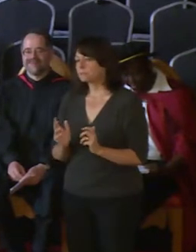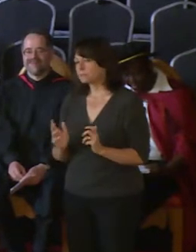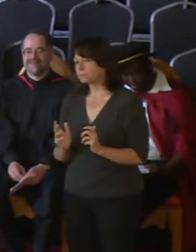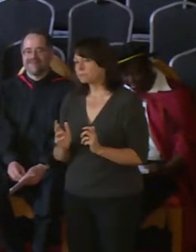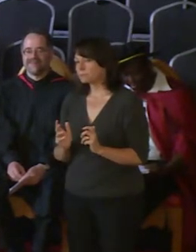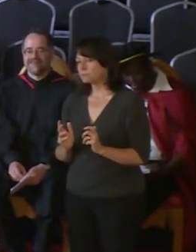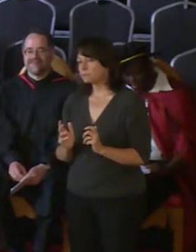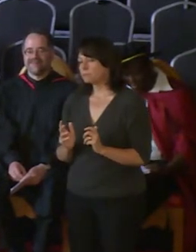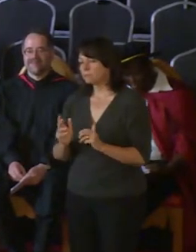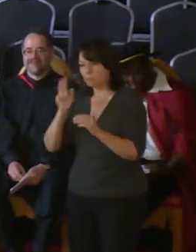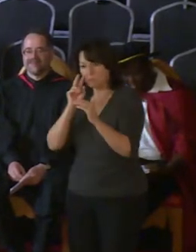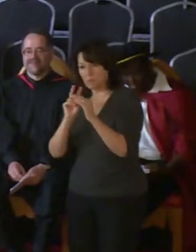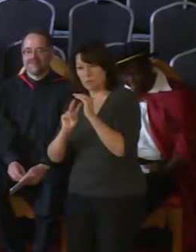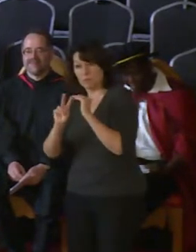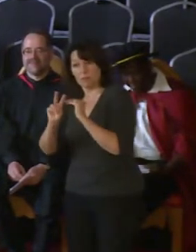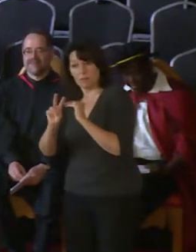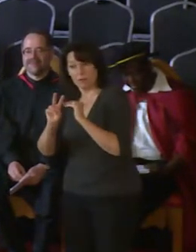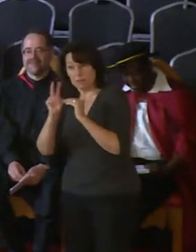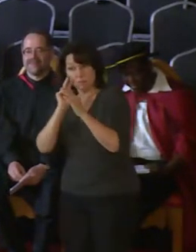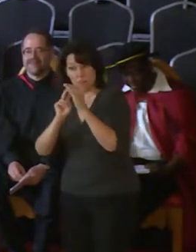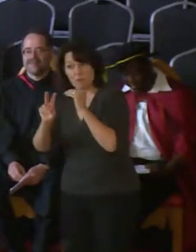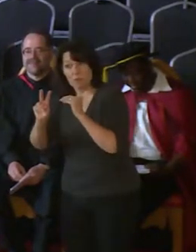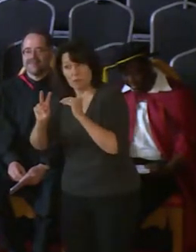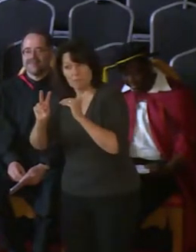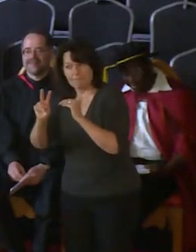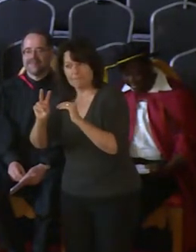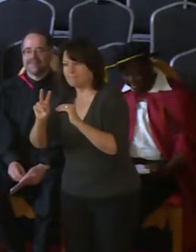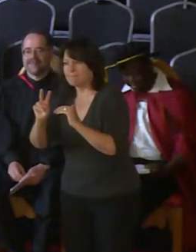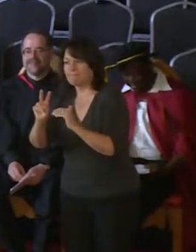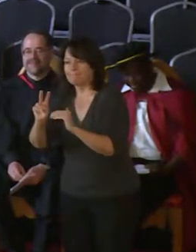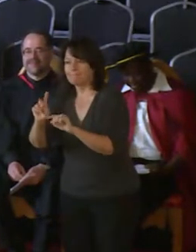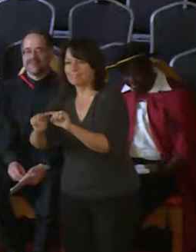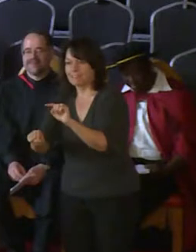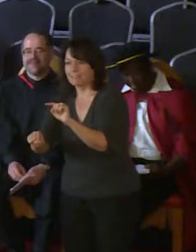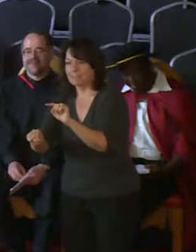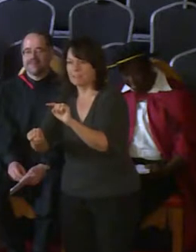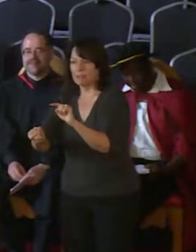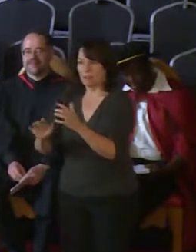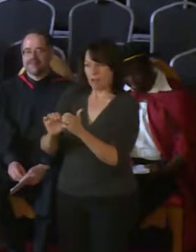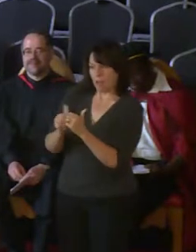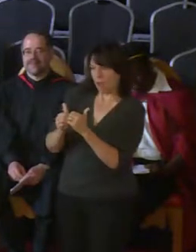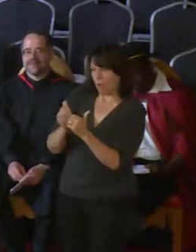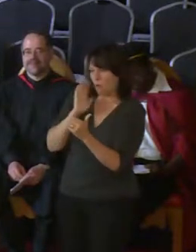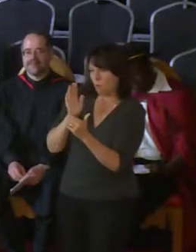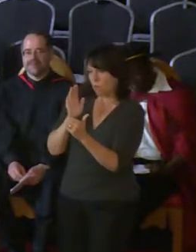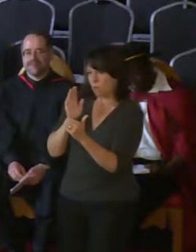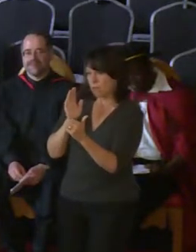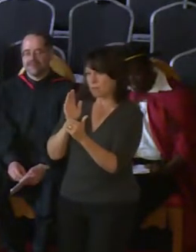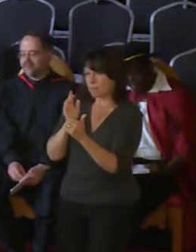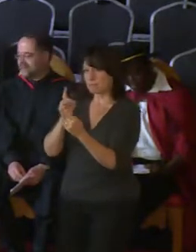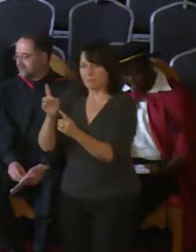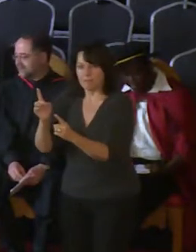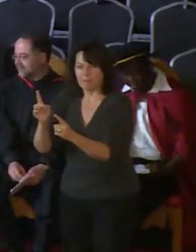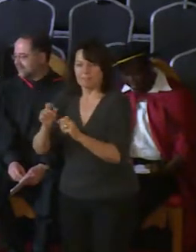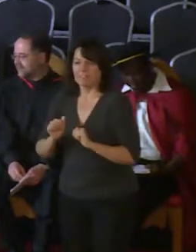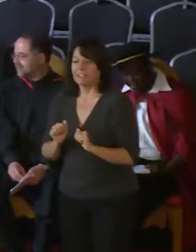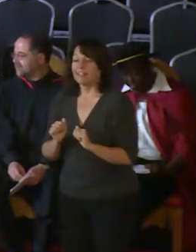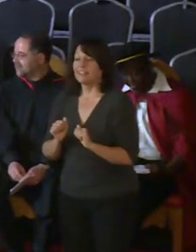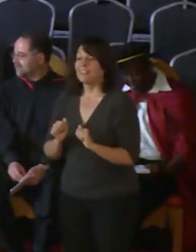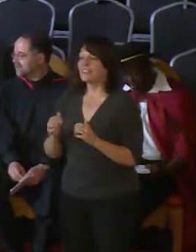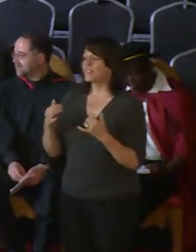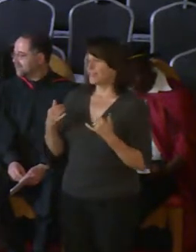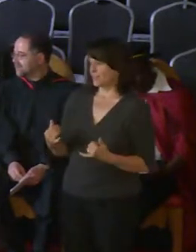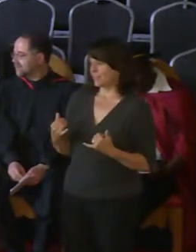Problem is, we do not always know what is coming or how we're going to get there.